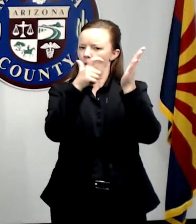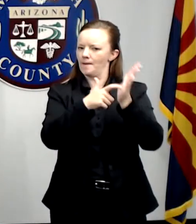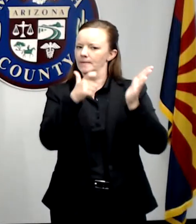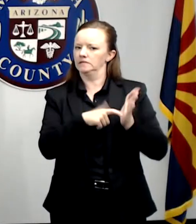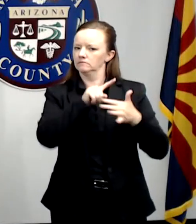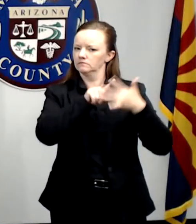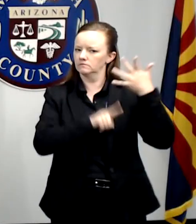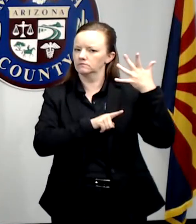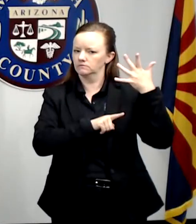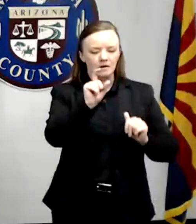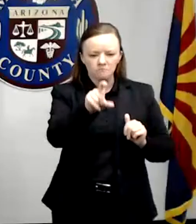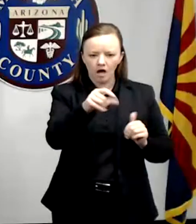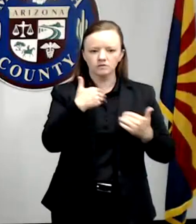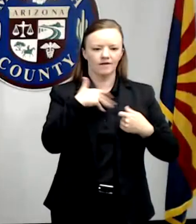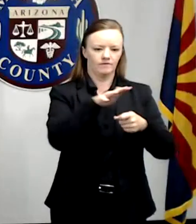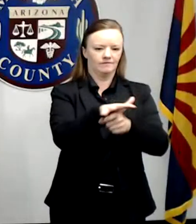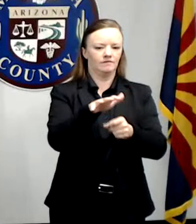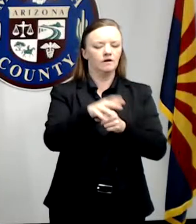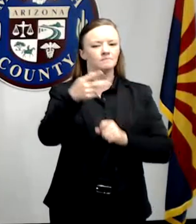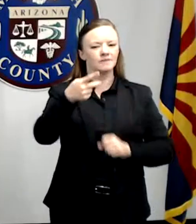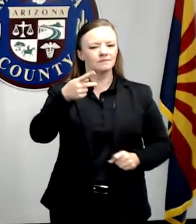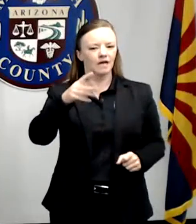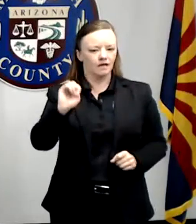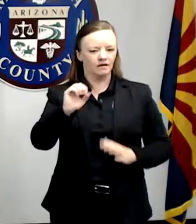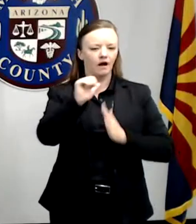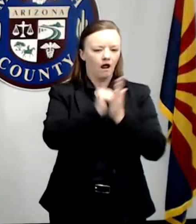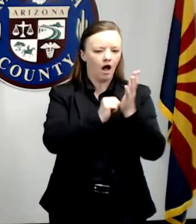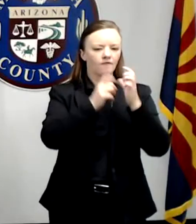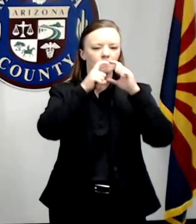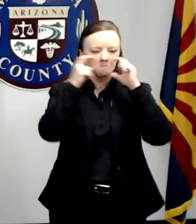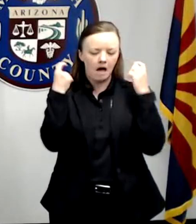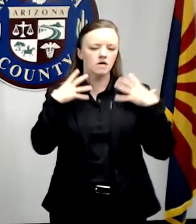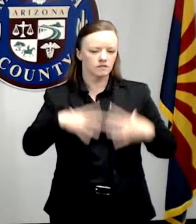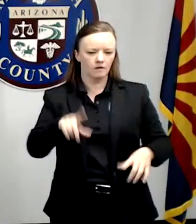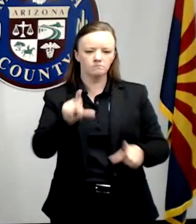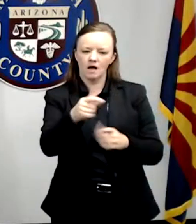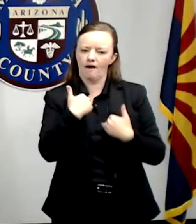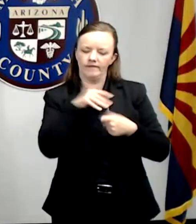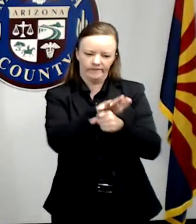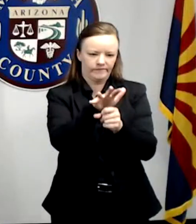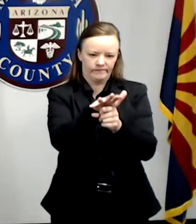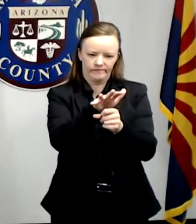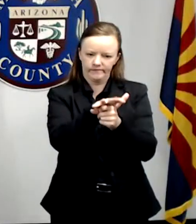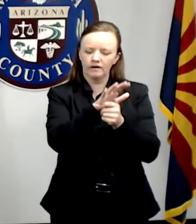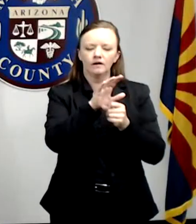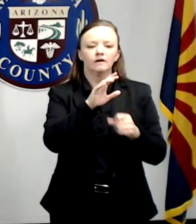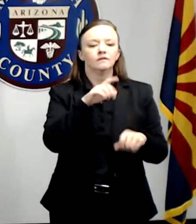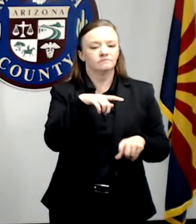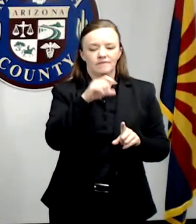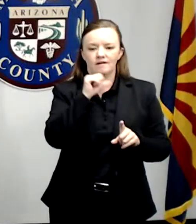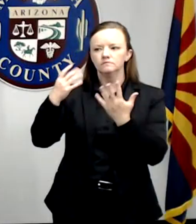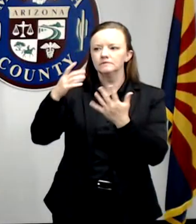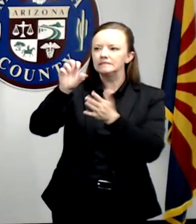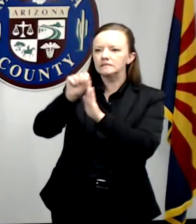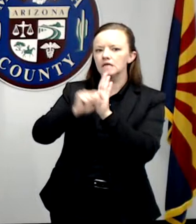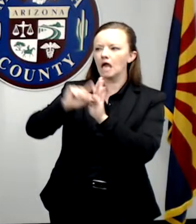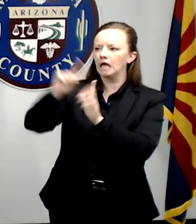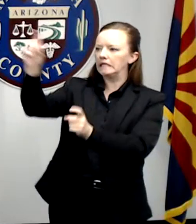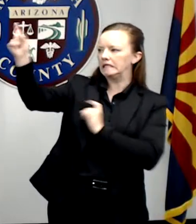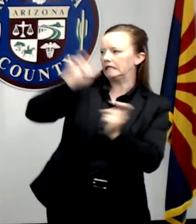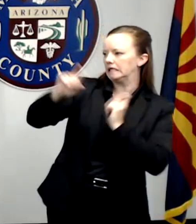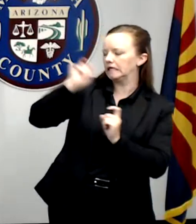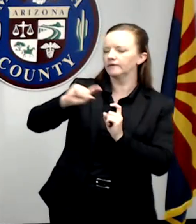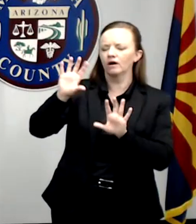important of those criteria to have sufficient personal protective equipment so that they are not relying on the state or the county